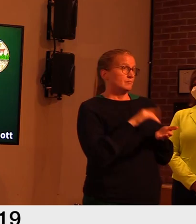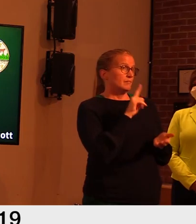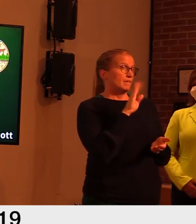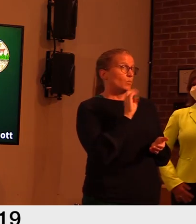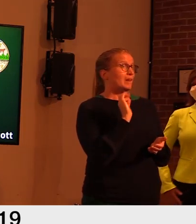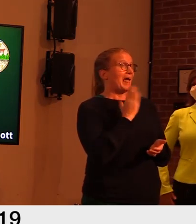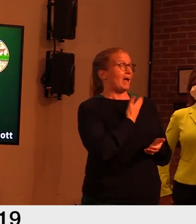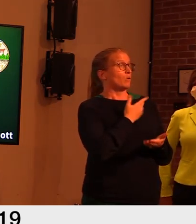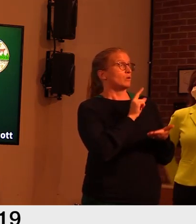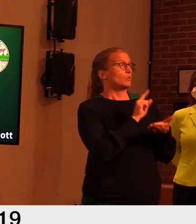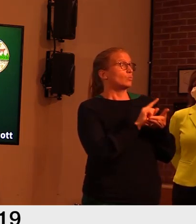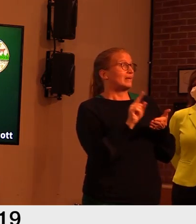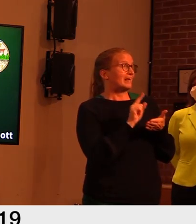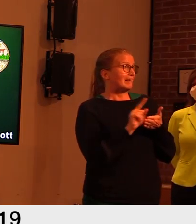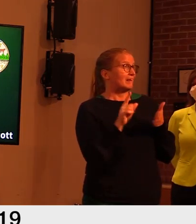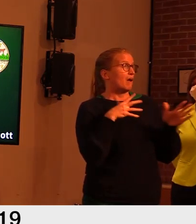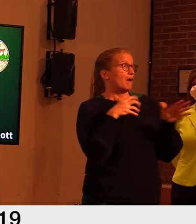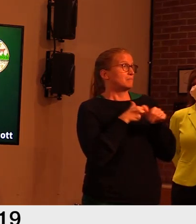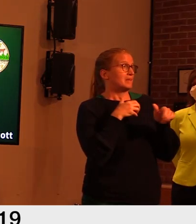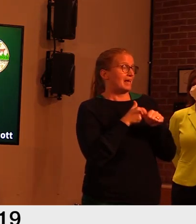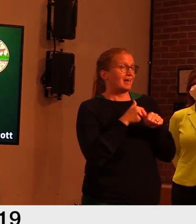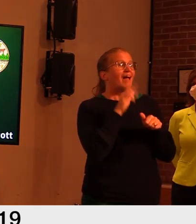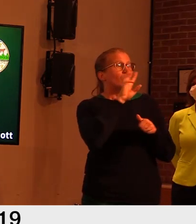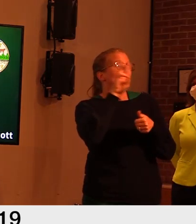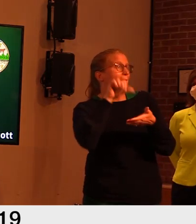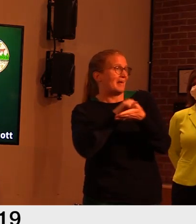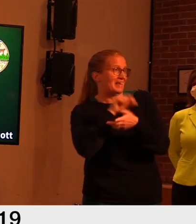leave, Erin, but I could maybe connect you. Oh, okay.